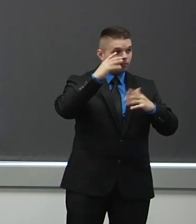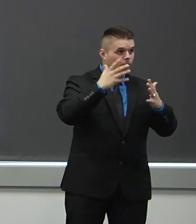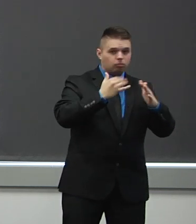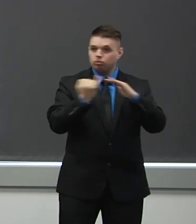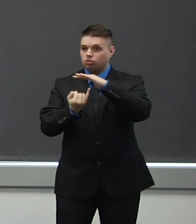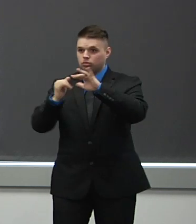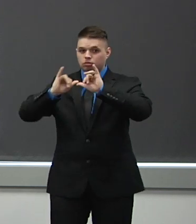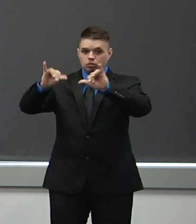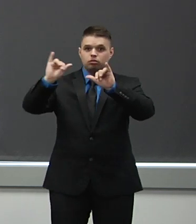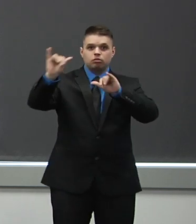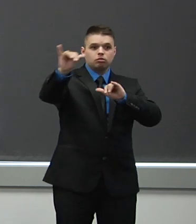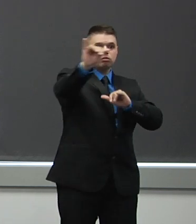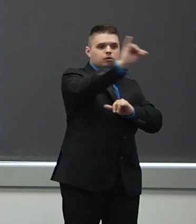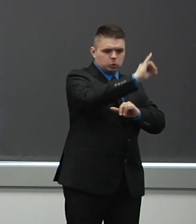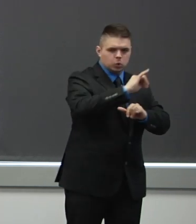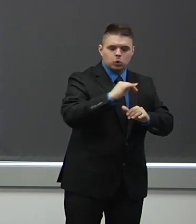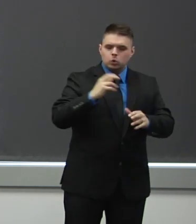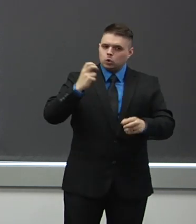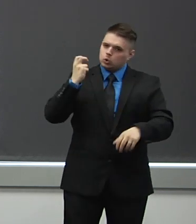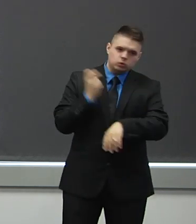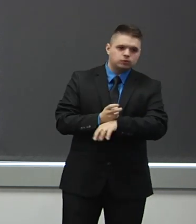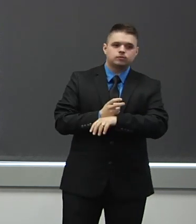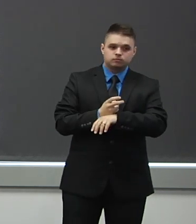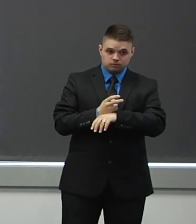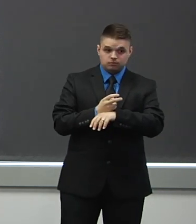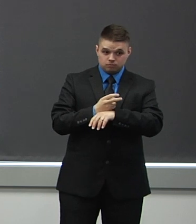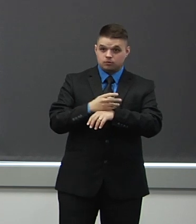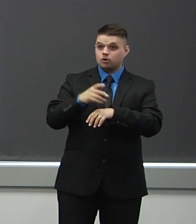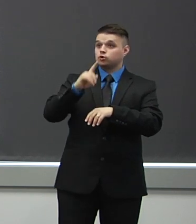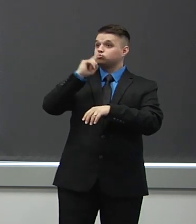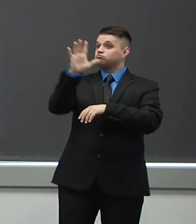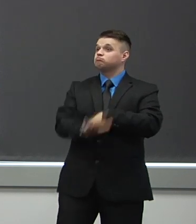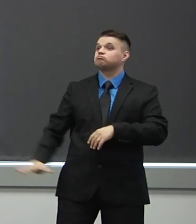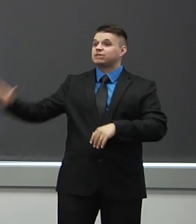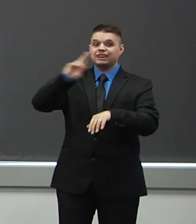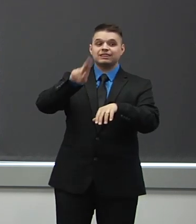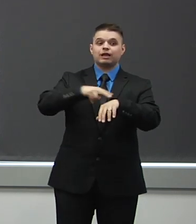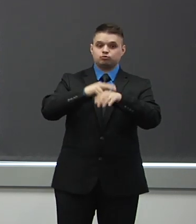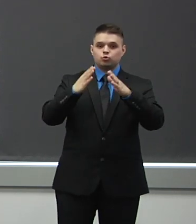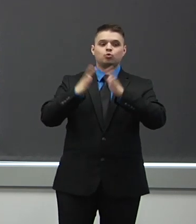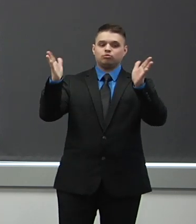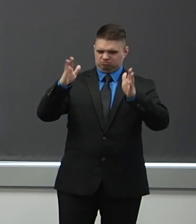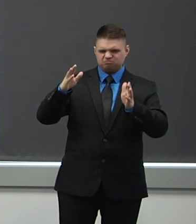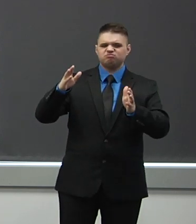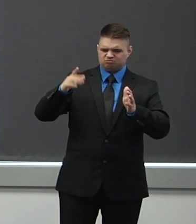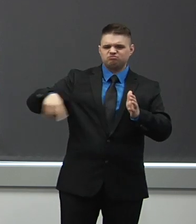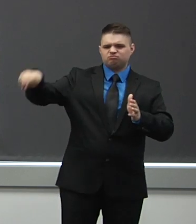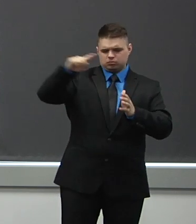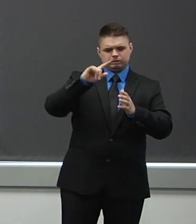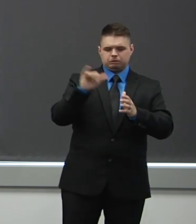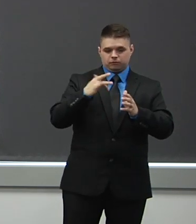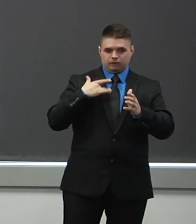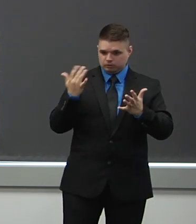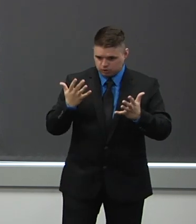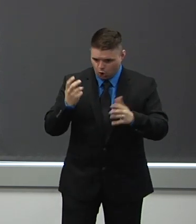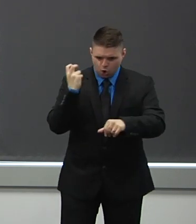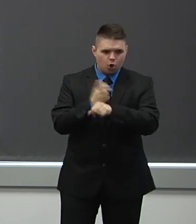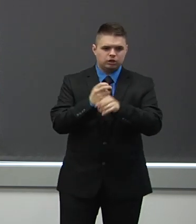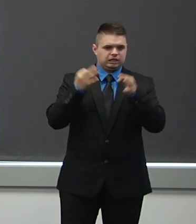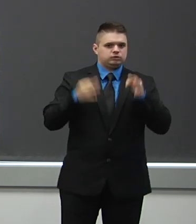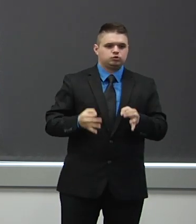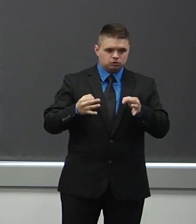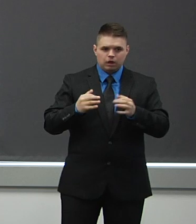Every state in the country is struggling with these decisions. I am proud of the way our students have navigated this new world